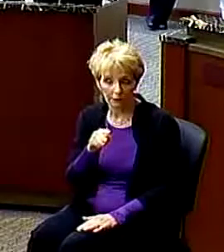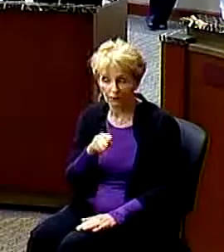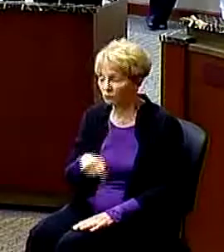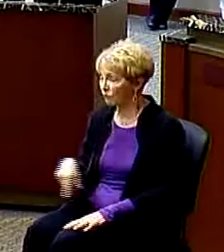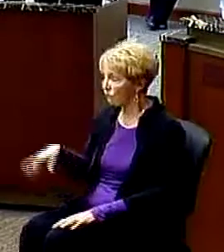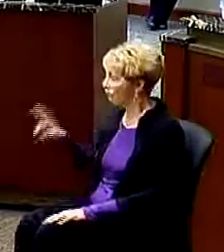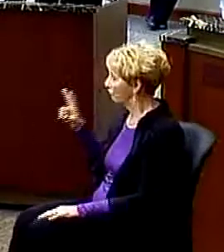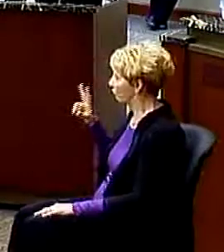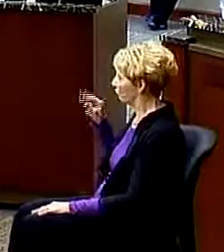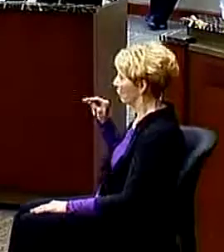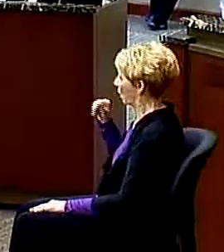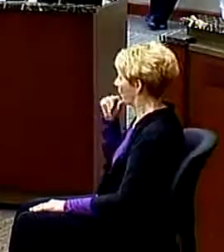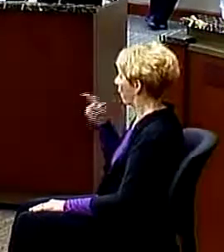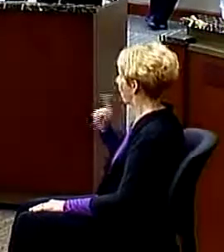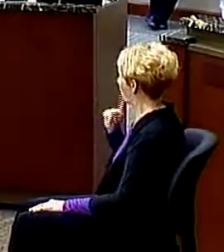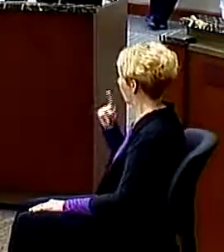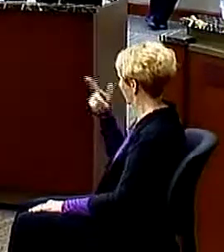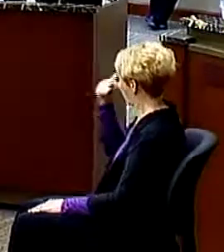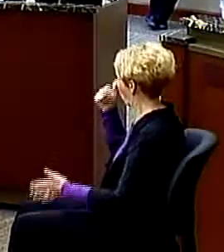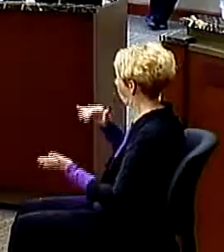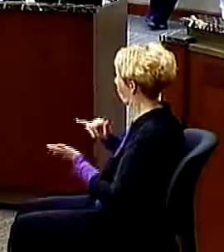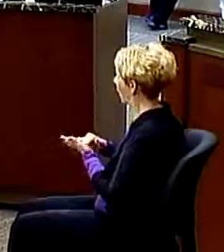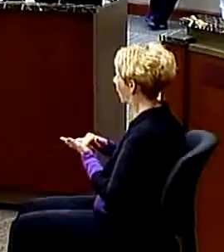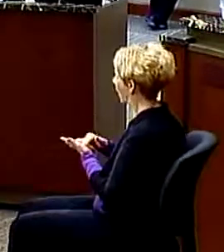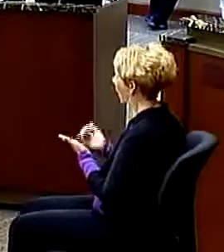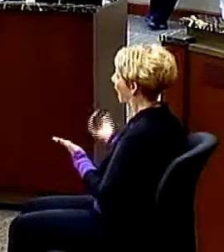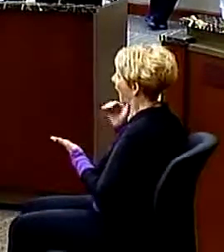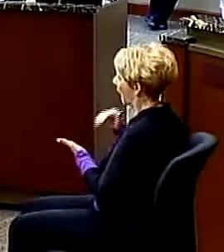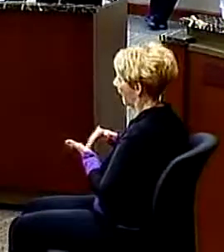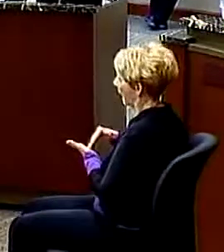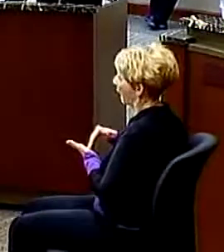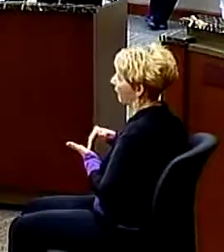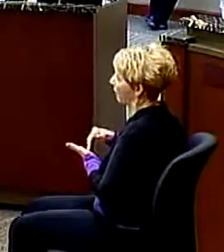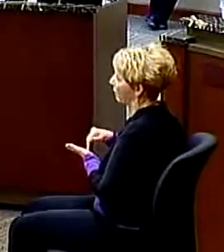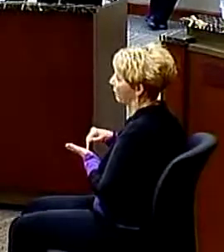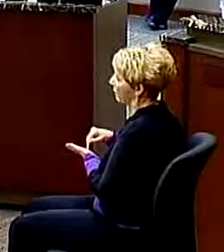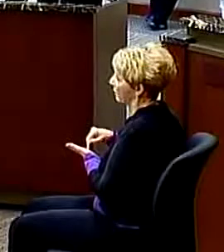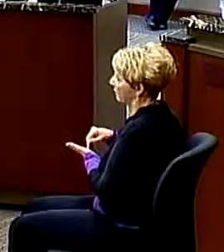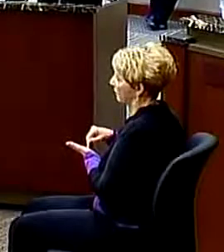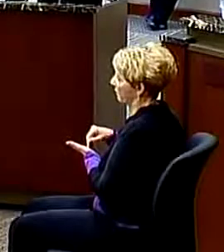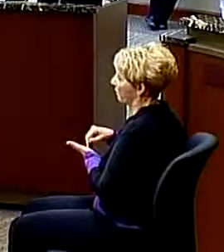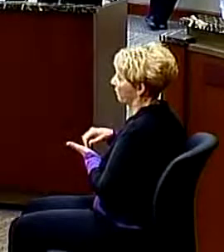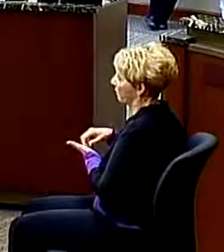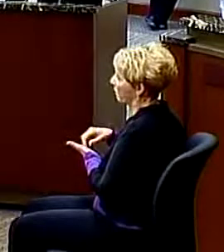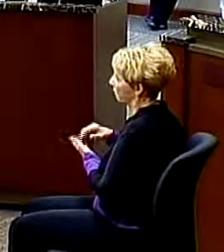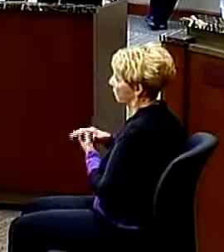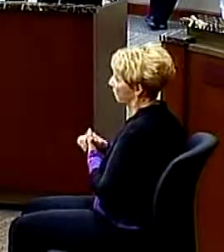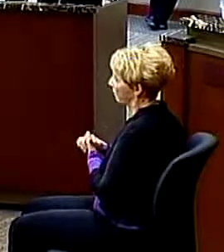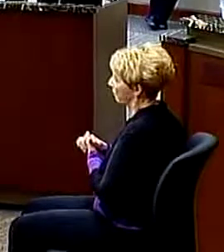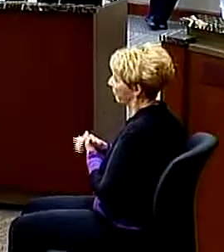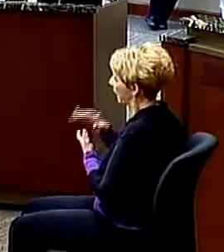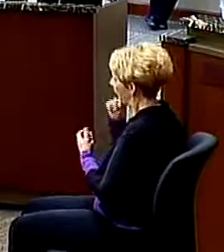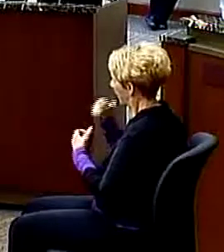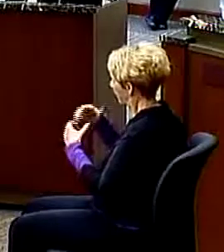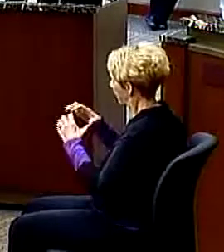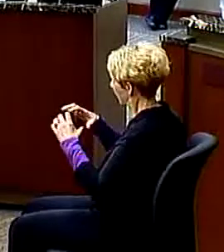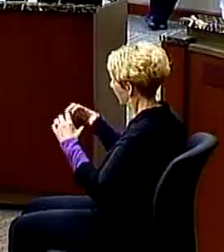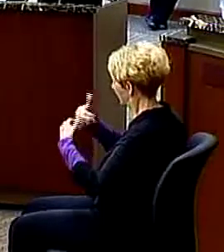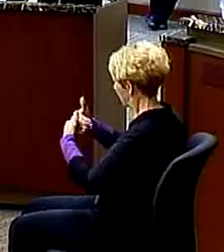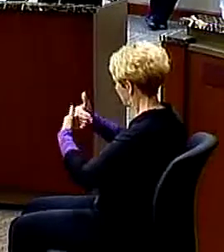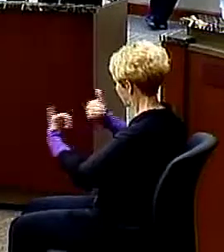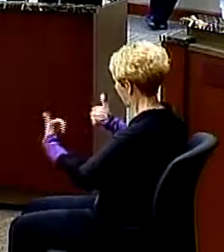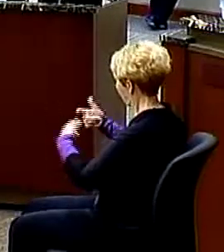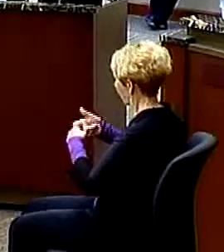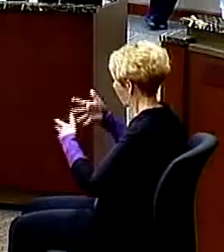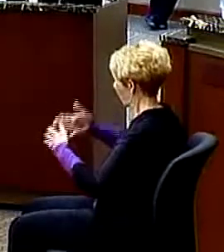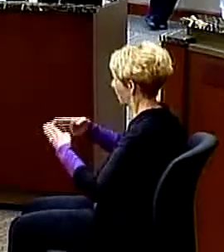No, not really, because, I mean, again, it is segregated from the rest of